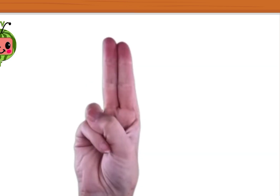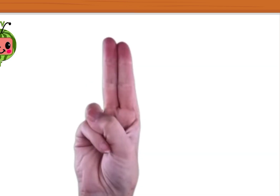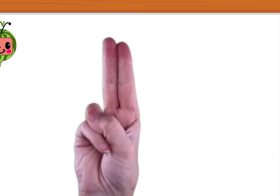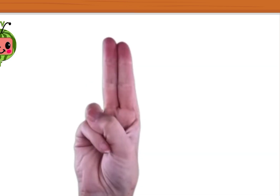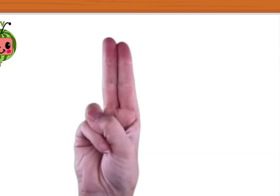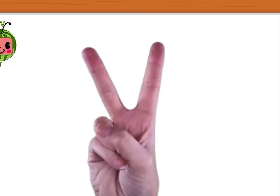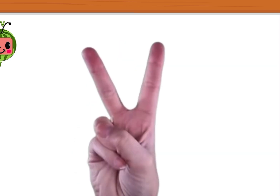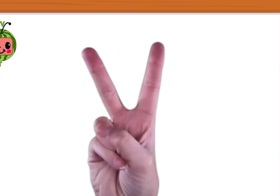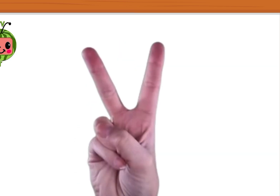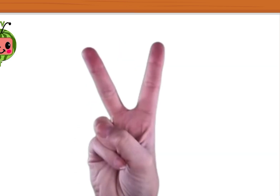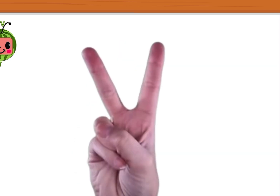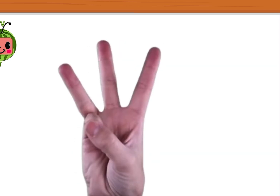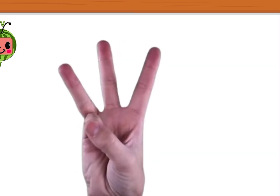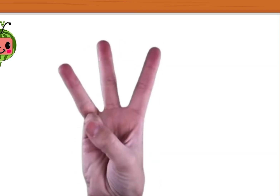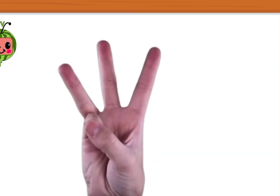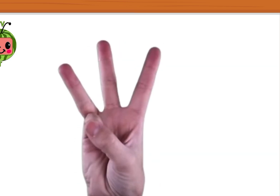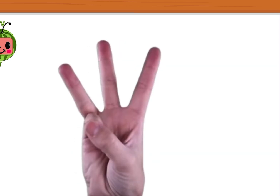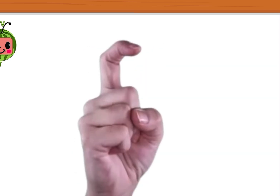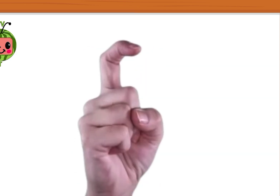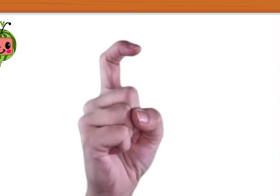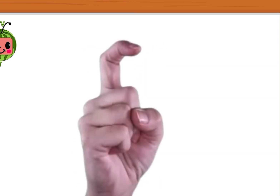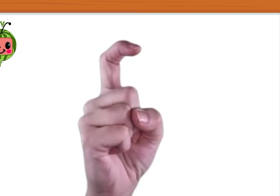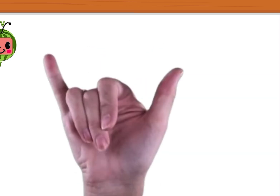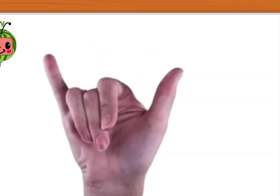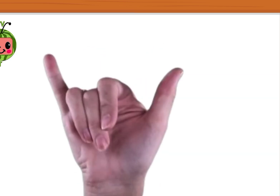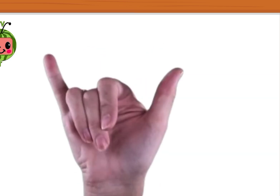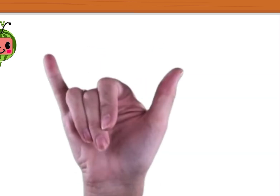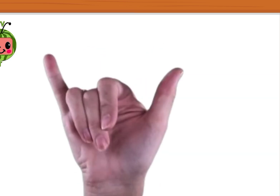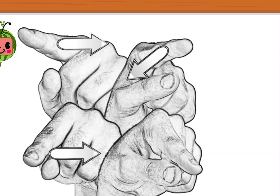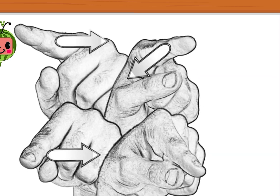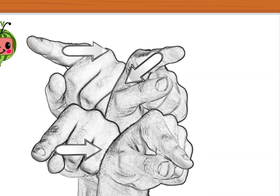U, V, W, X, Y, and Z.